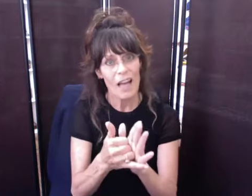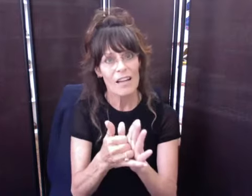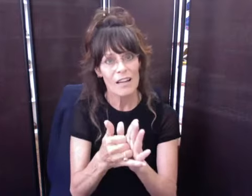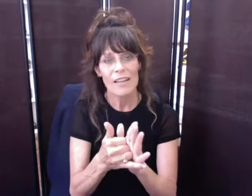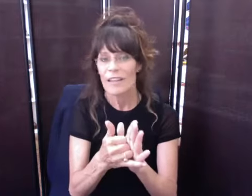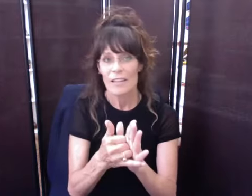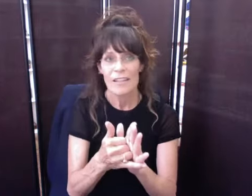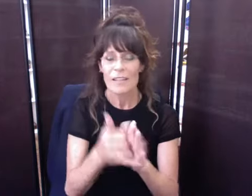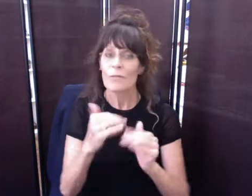to it.